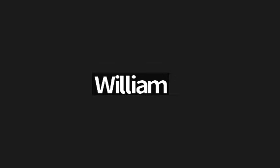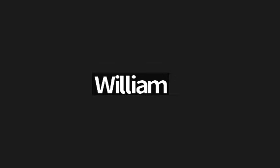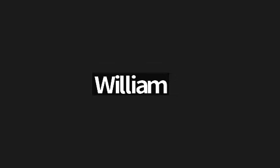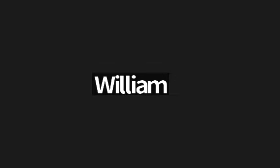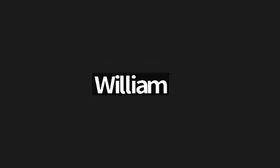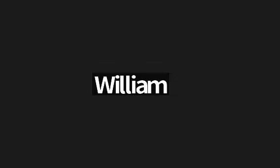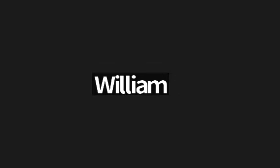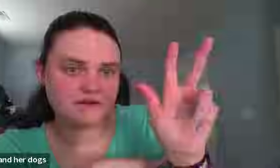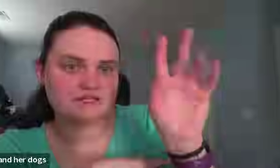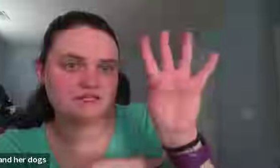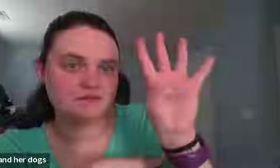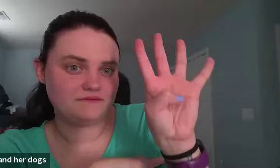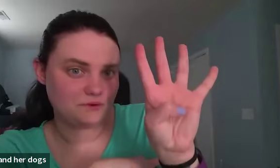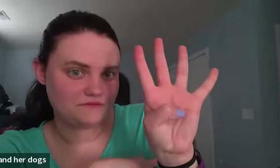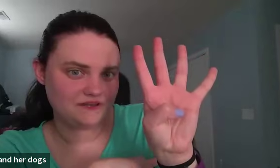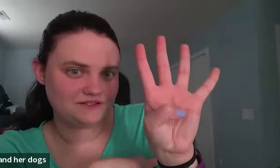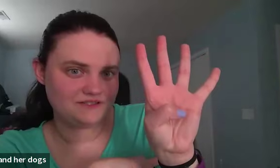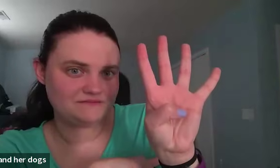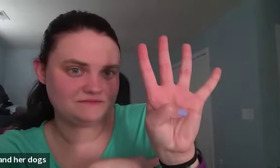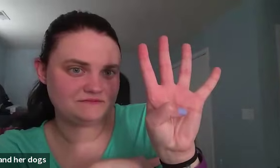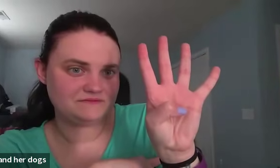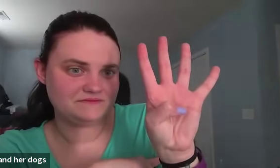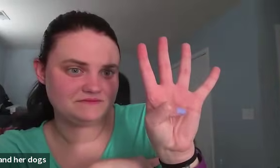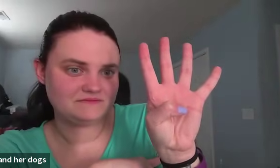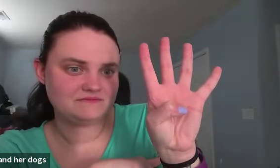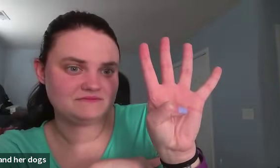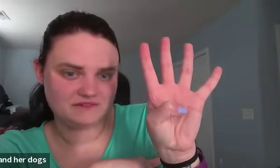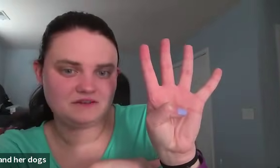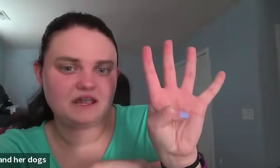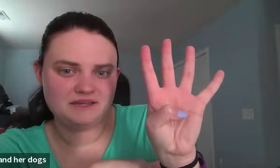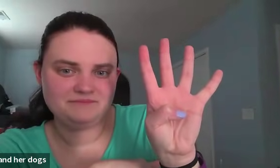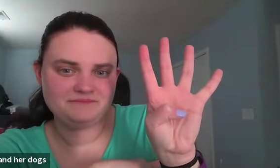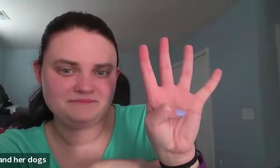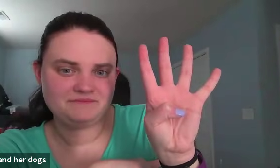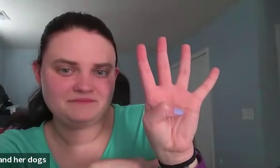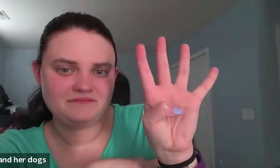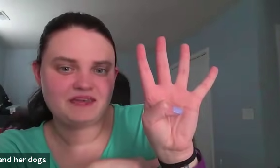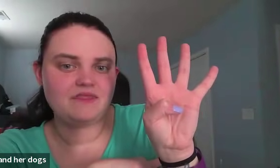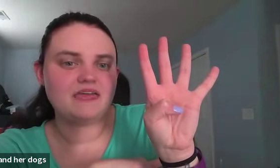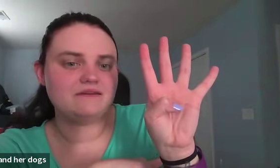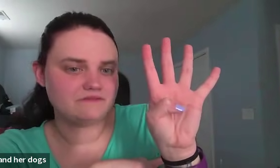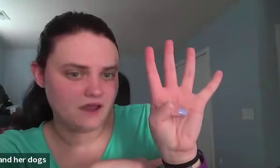Then four is going to be four fingers. All right. And then